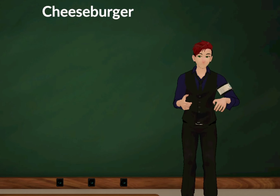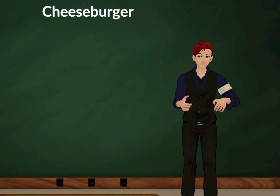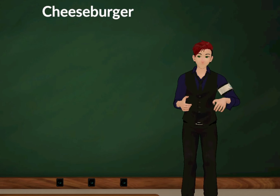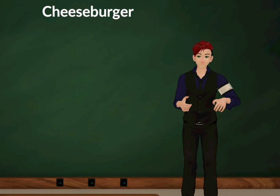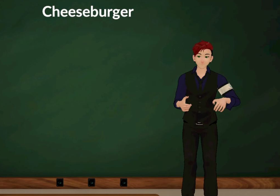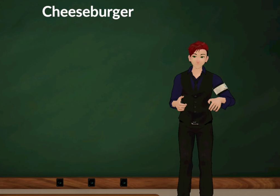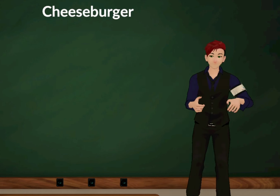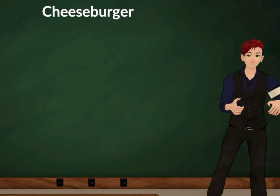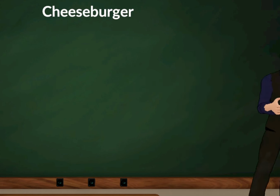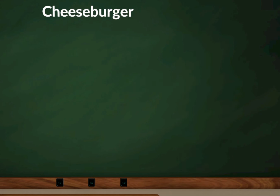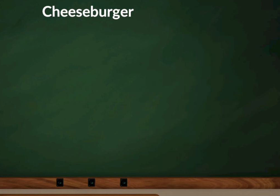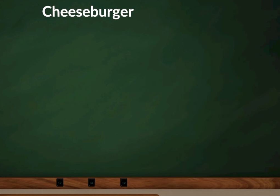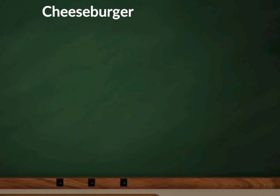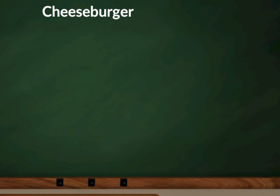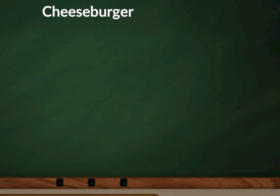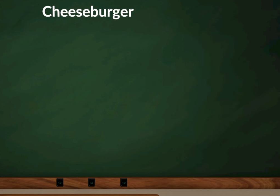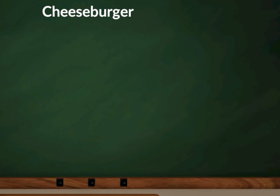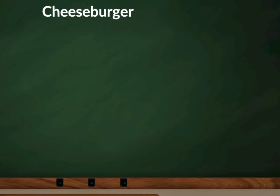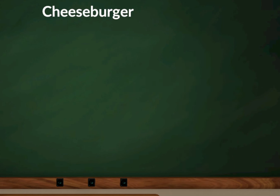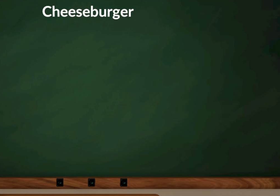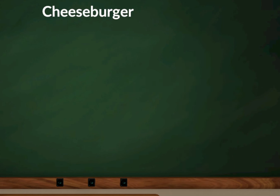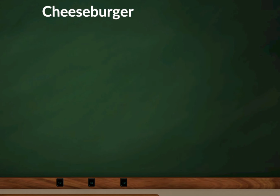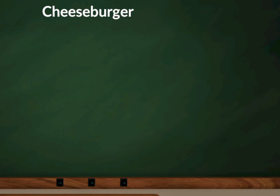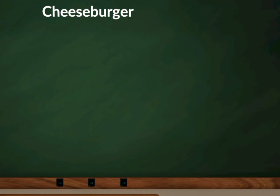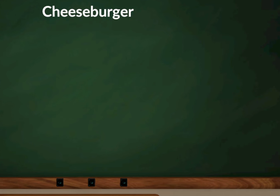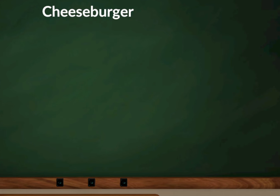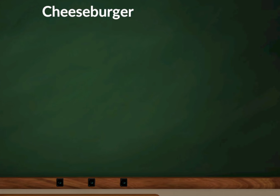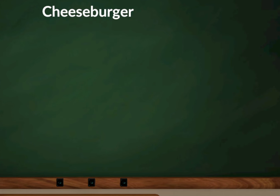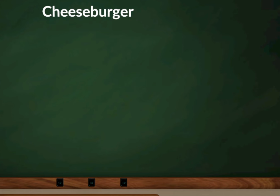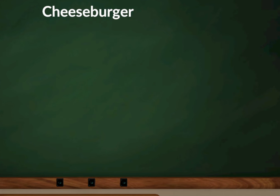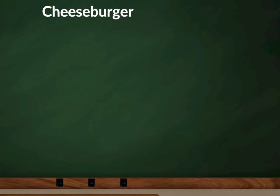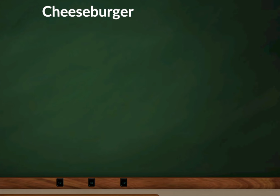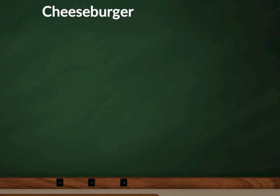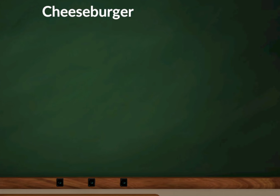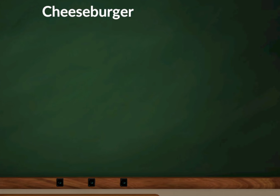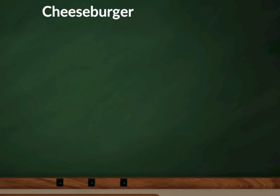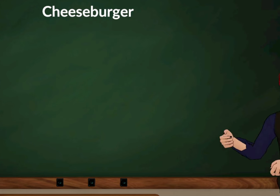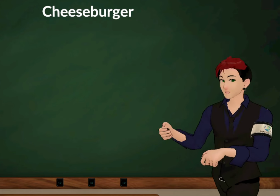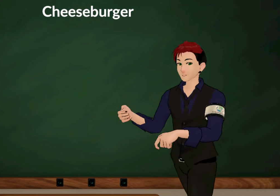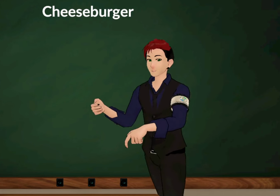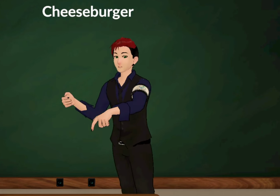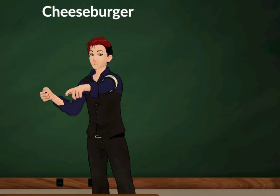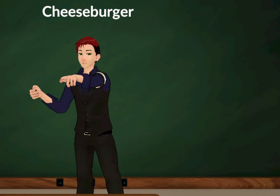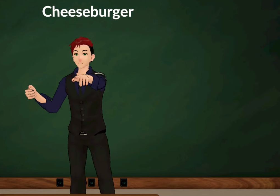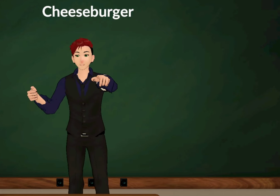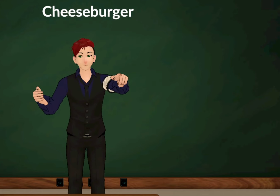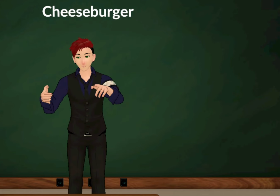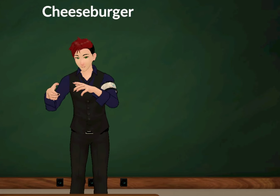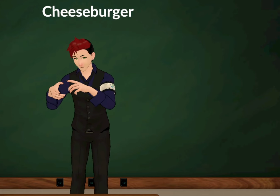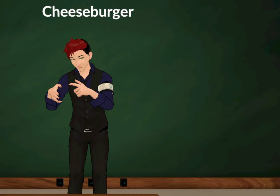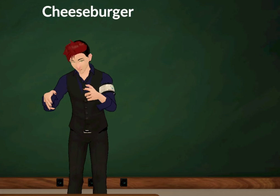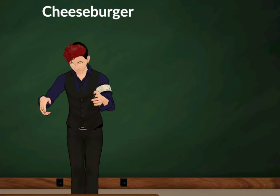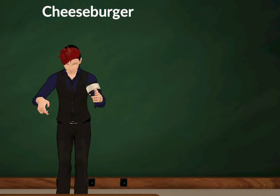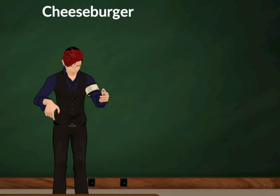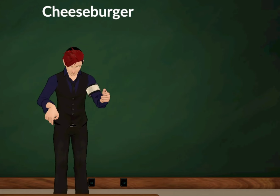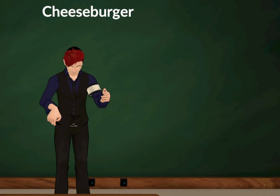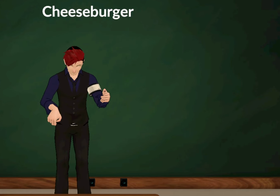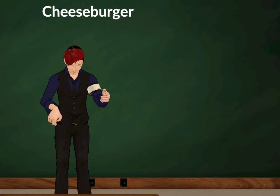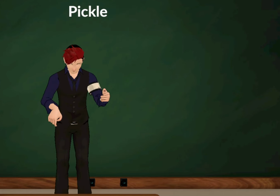Cheeseburger. Cheeseburger. There we go. There we go. So many of you got the first part of it. I threw that in there to confuse y'all.